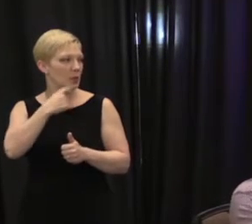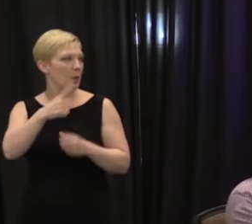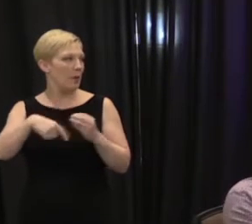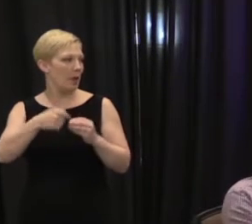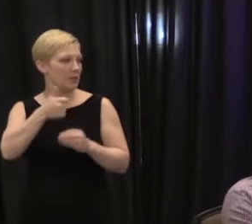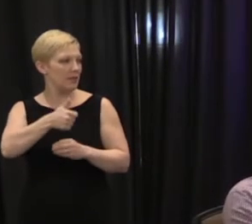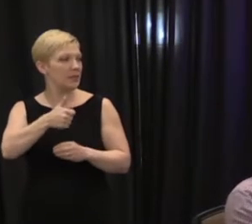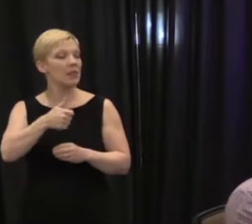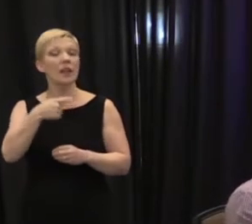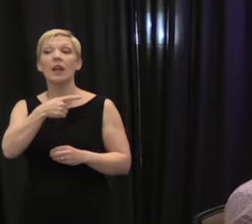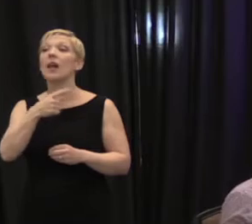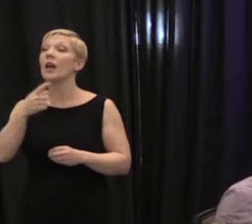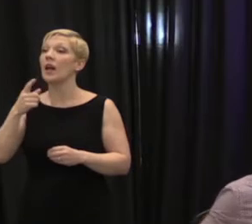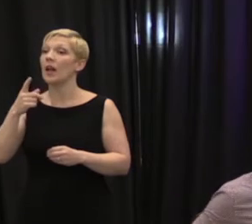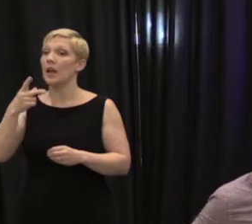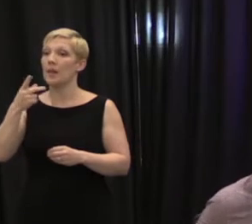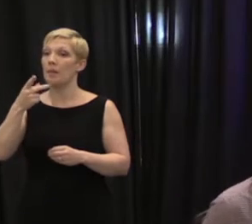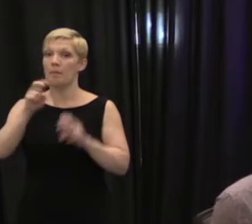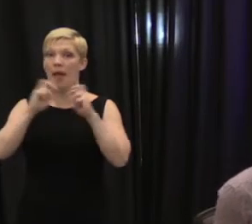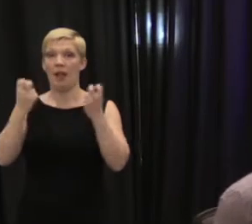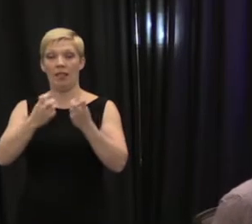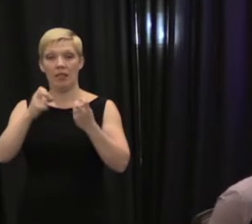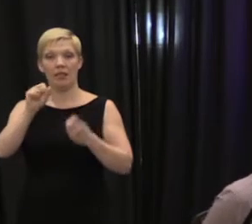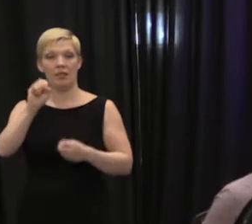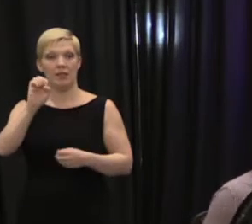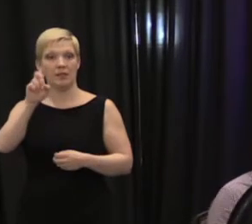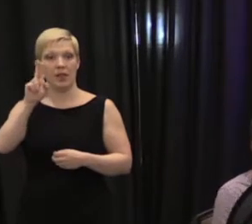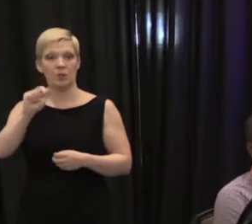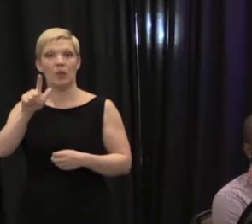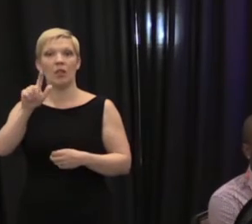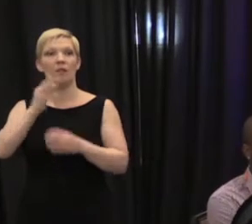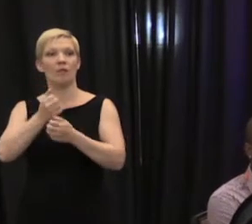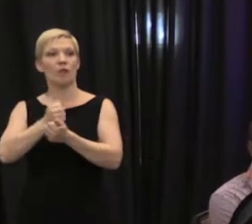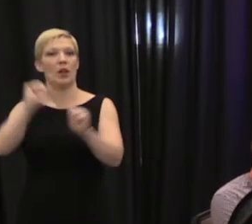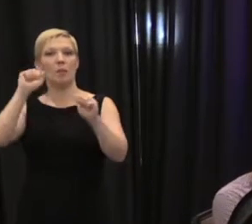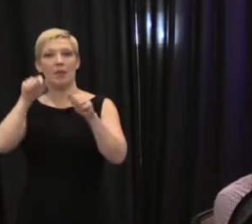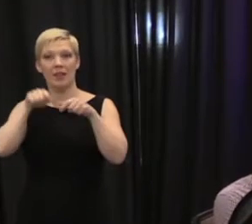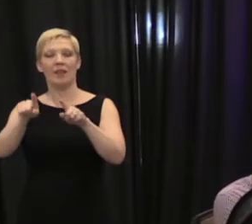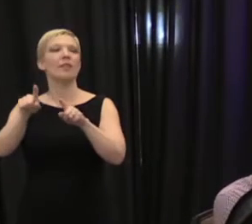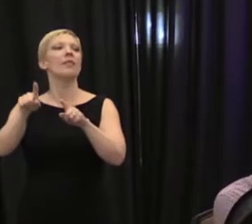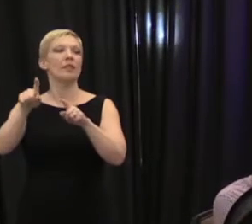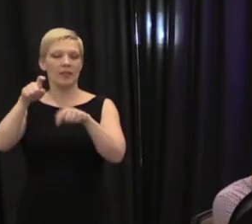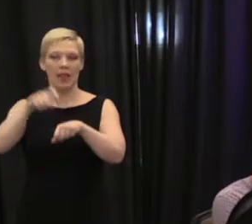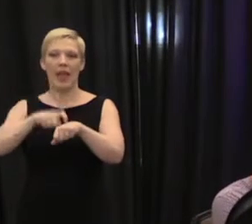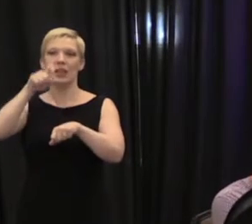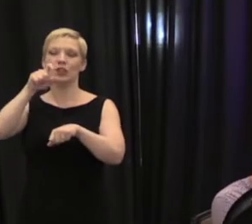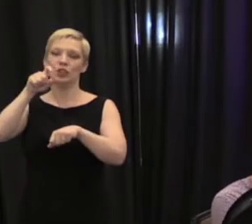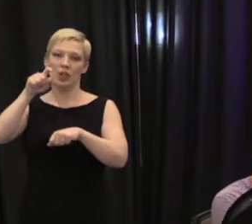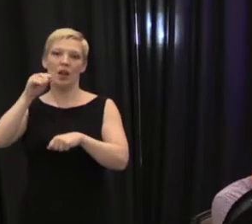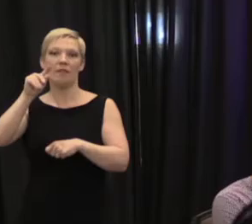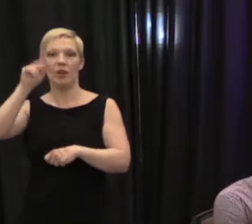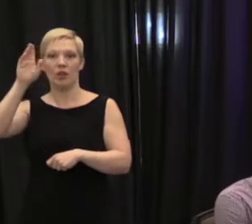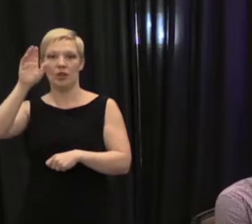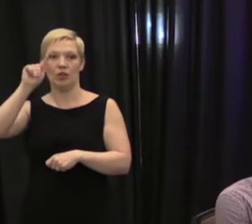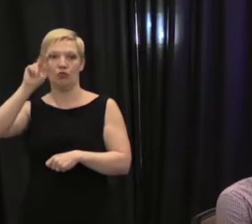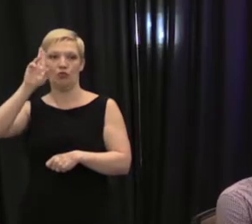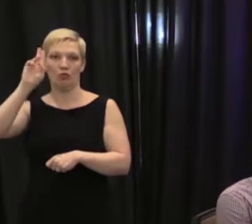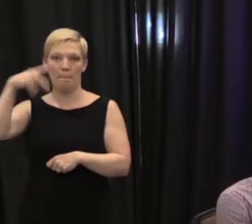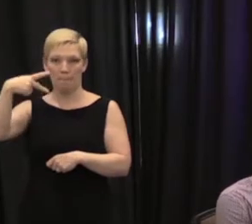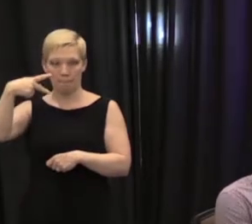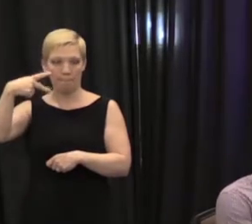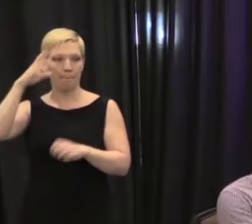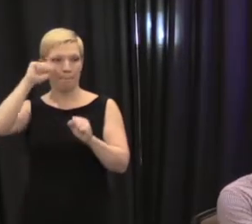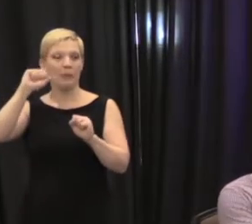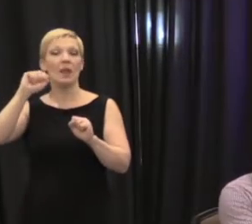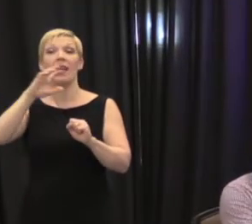This panel, Sexual Freedom in the Age of Trump, or the Apocalypse, whichever